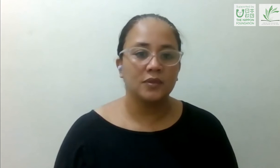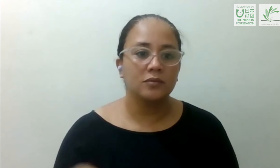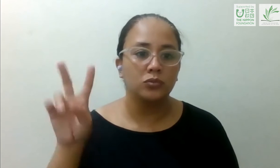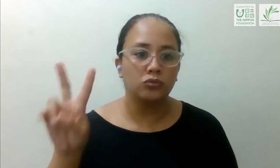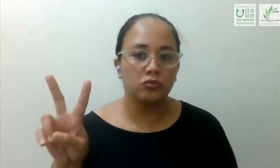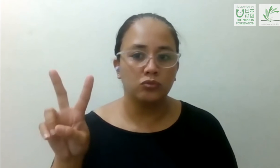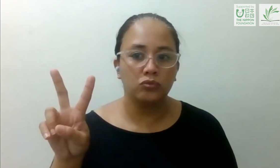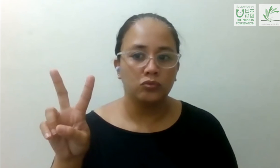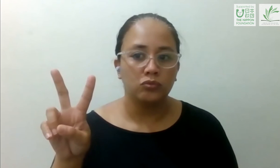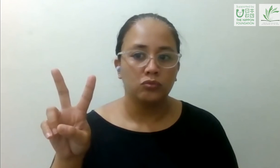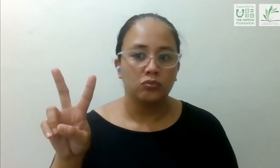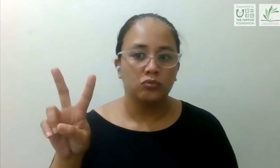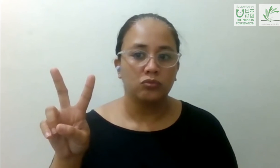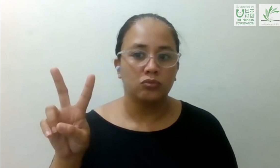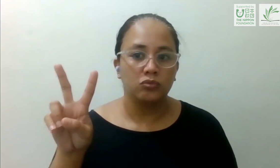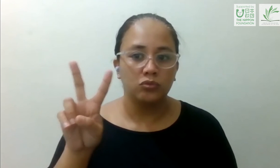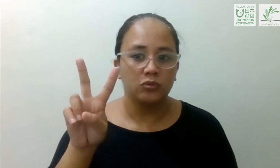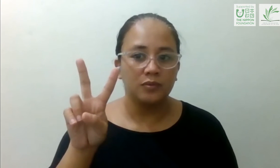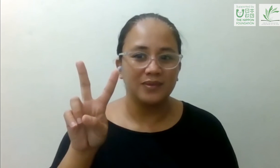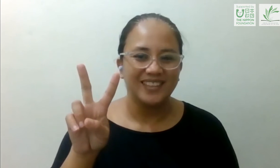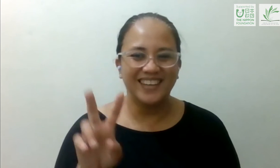2, what's it?